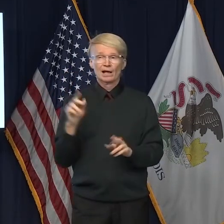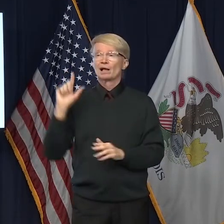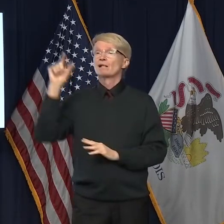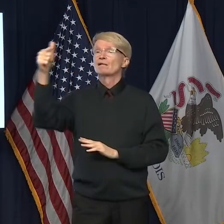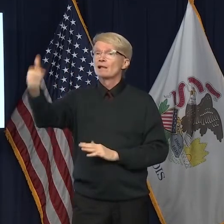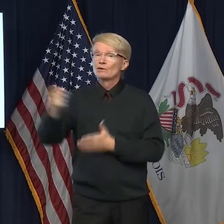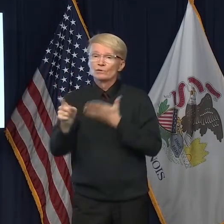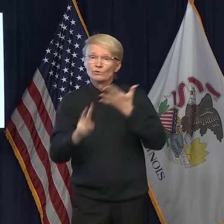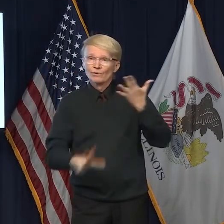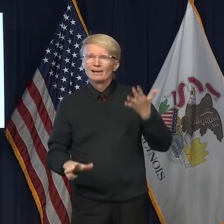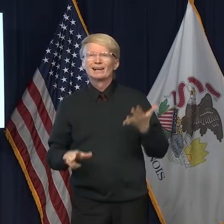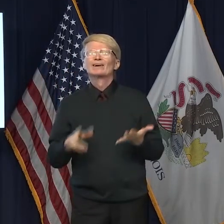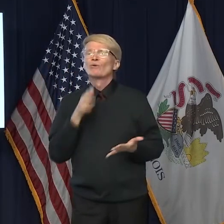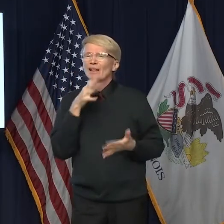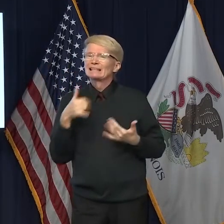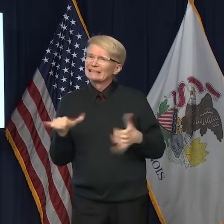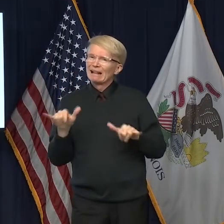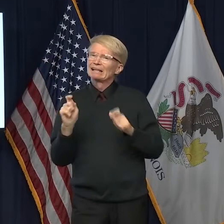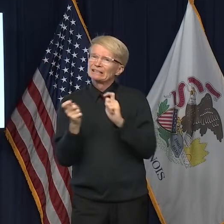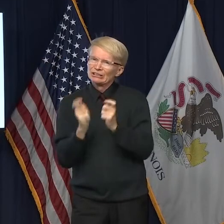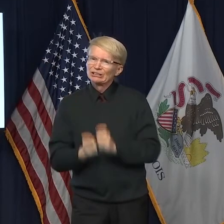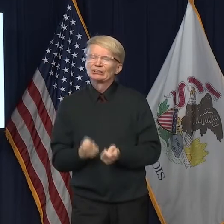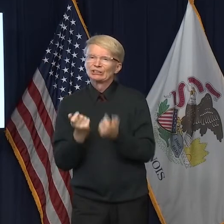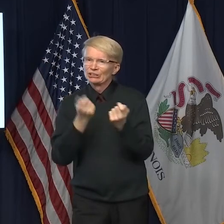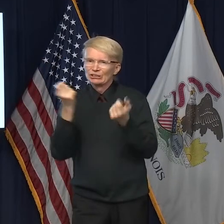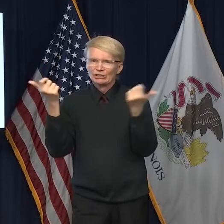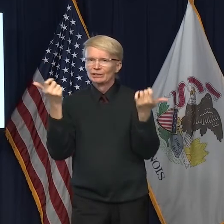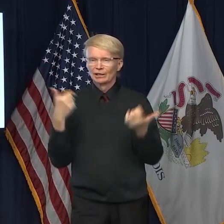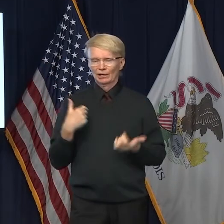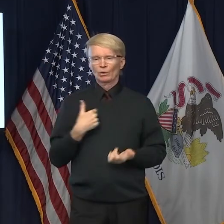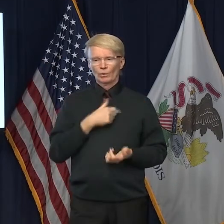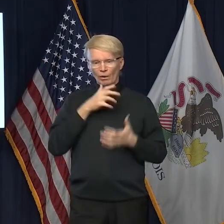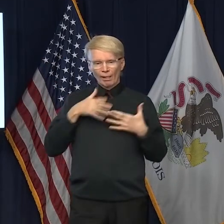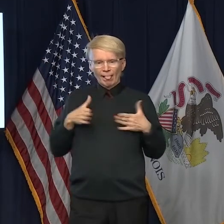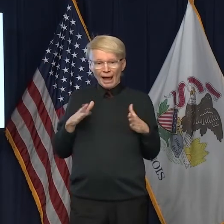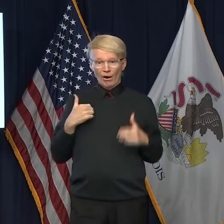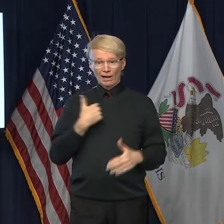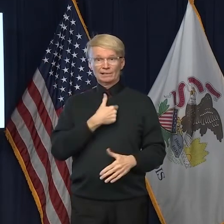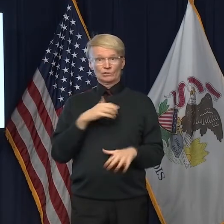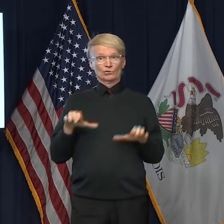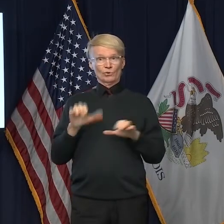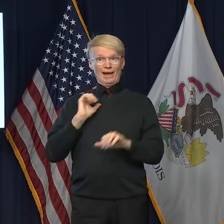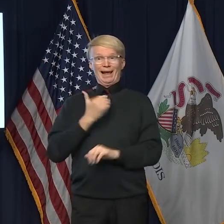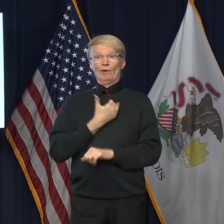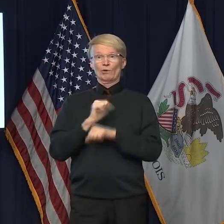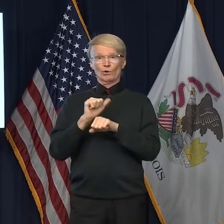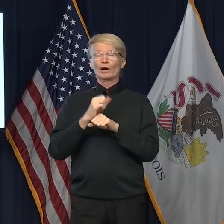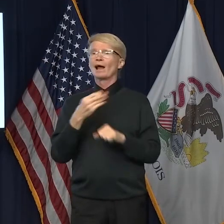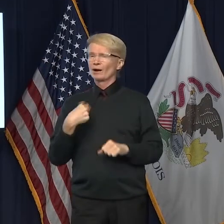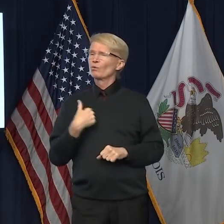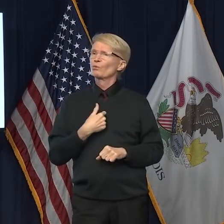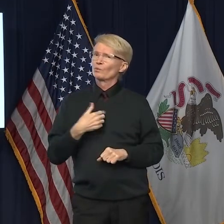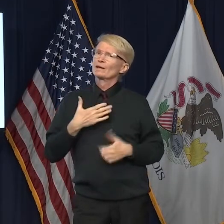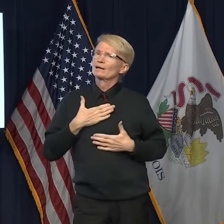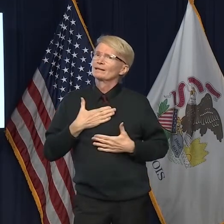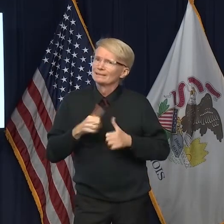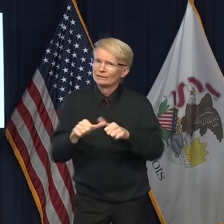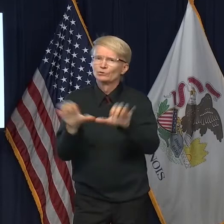that you allow us to continue to do our work. We'll continue to share what we're thinking and accept your helpful feedback.